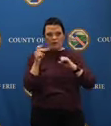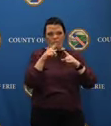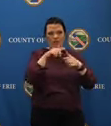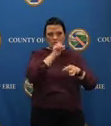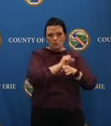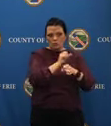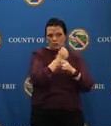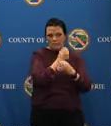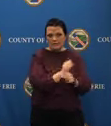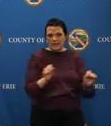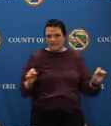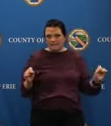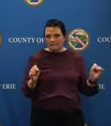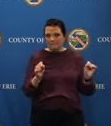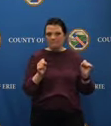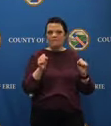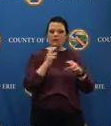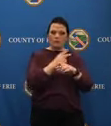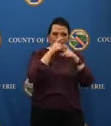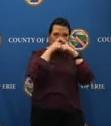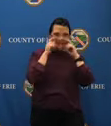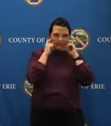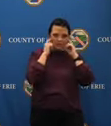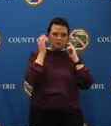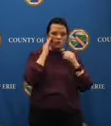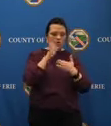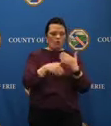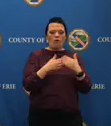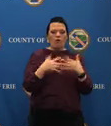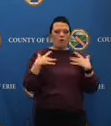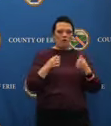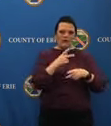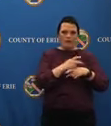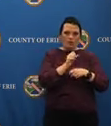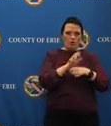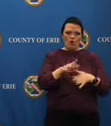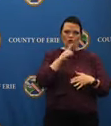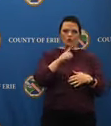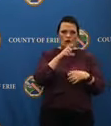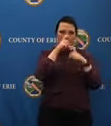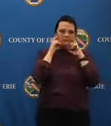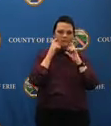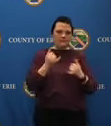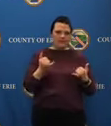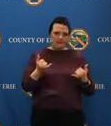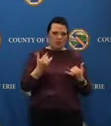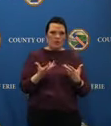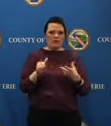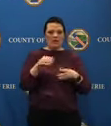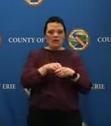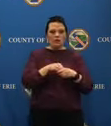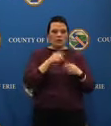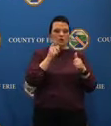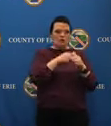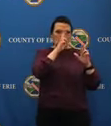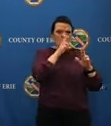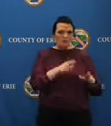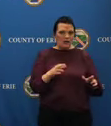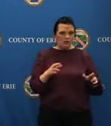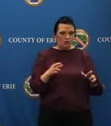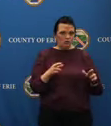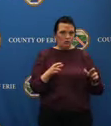safely and wear a mask. And we know all our healthcare workers are wearing masks now, and that would include the first responders